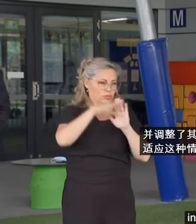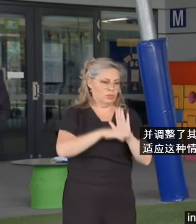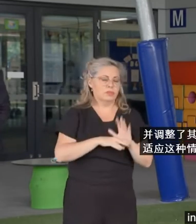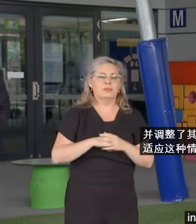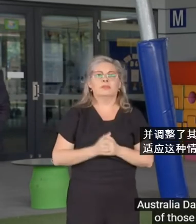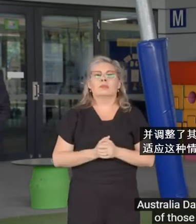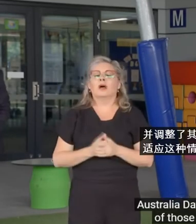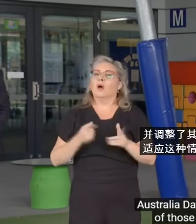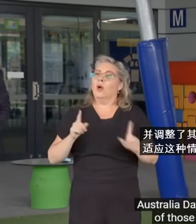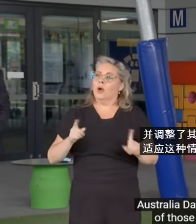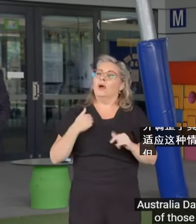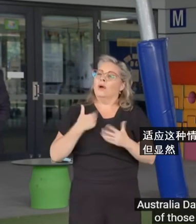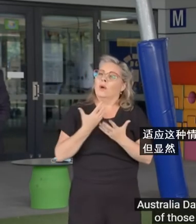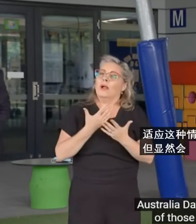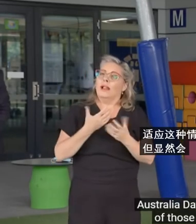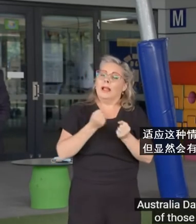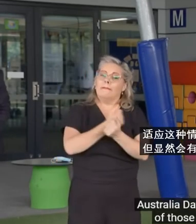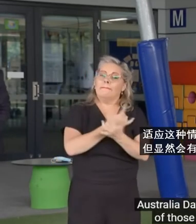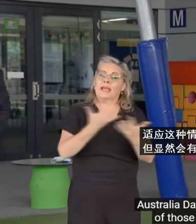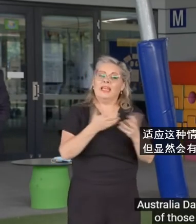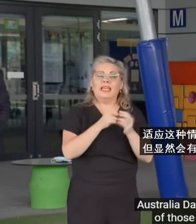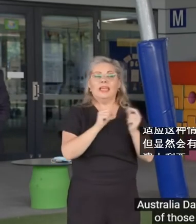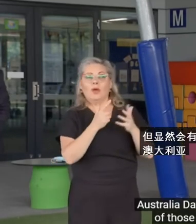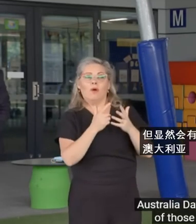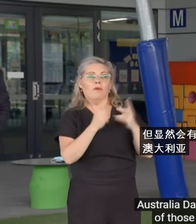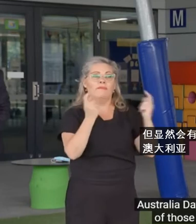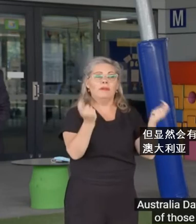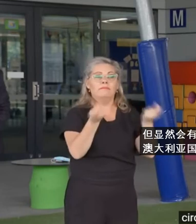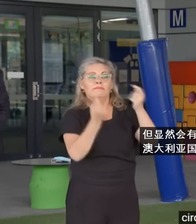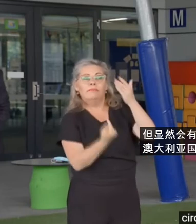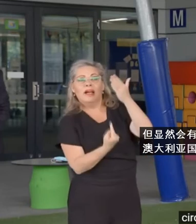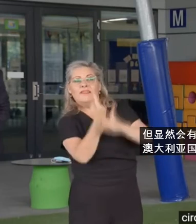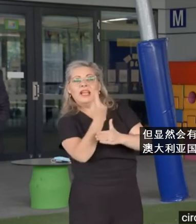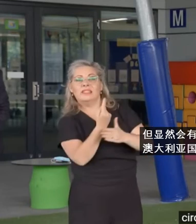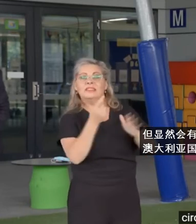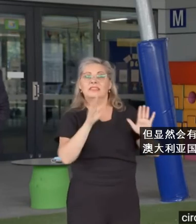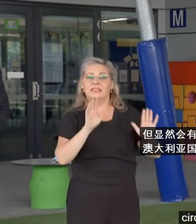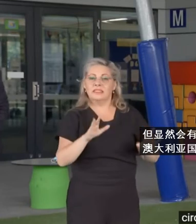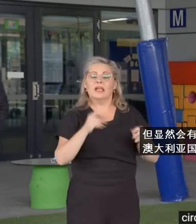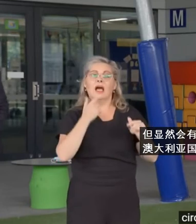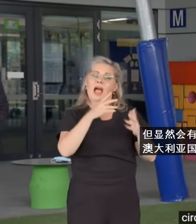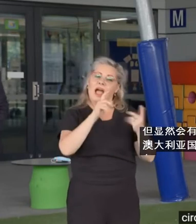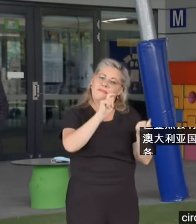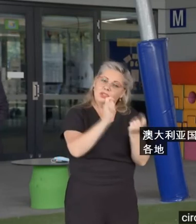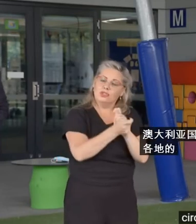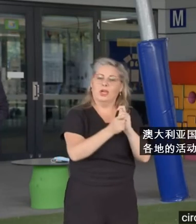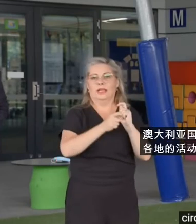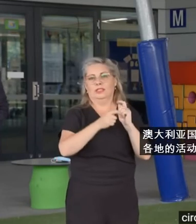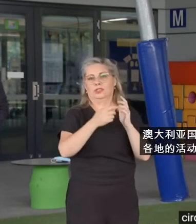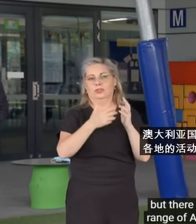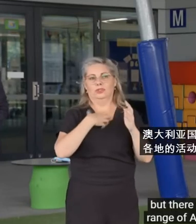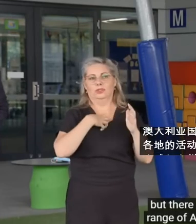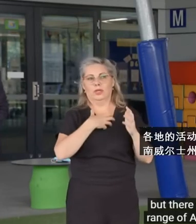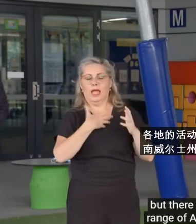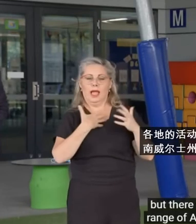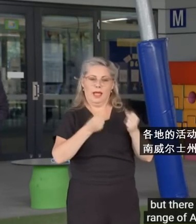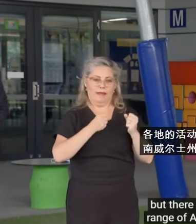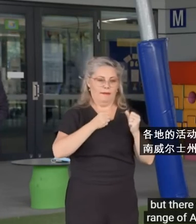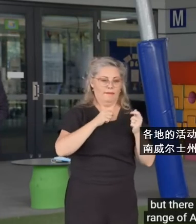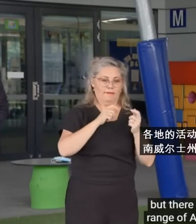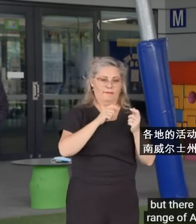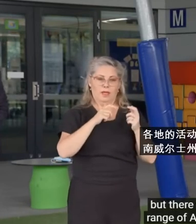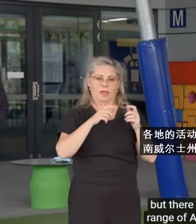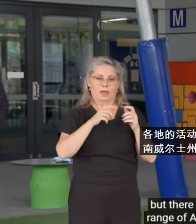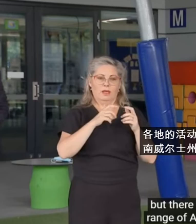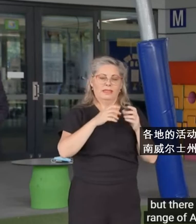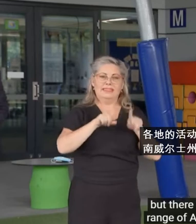suit the circumstances. But there will obviously be a range of Australia Day events across the country, and particularly in New South